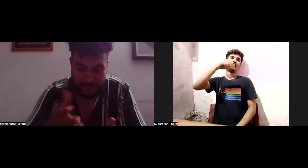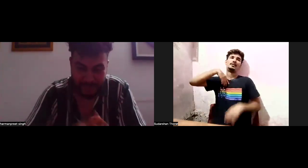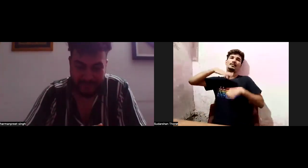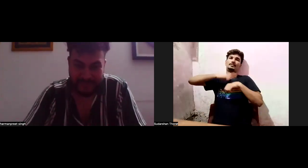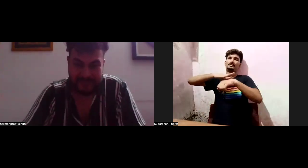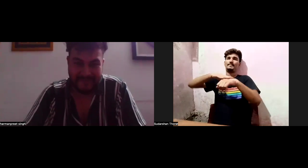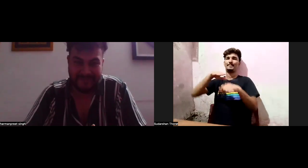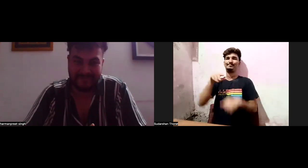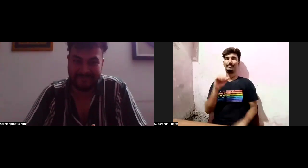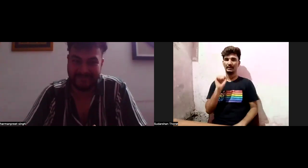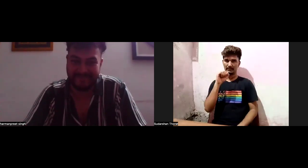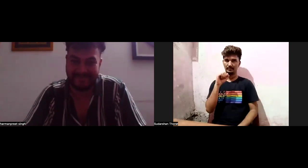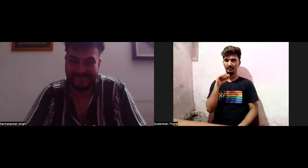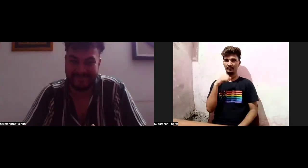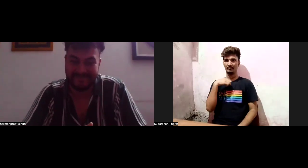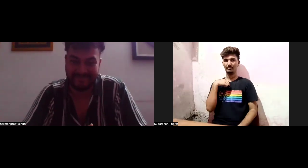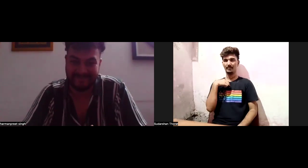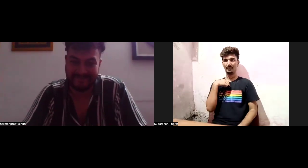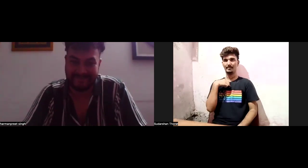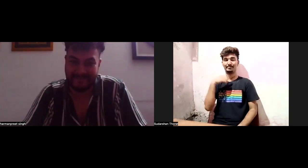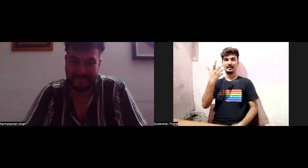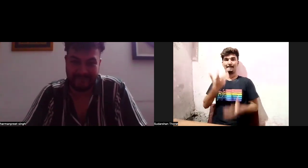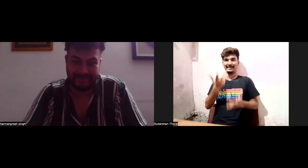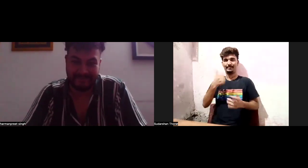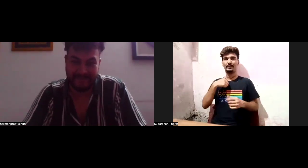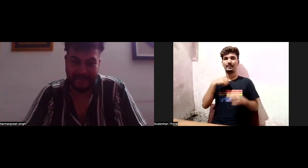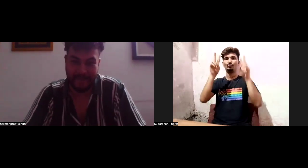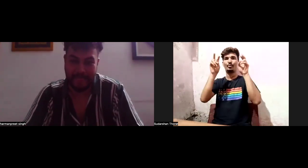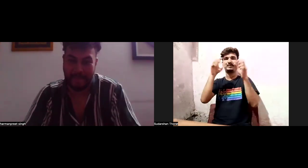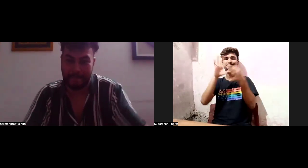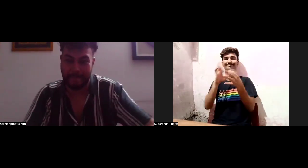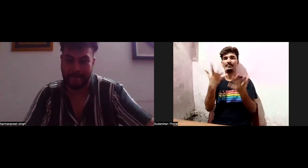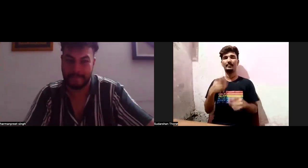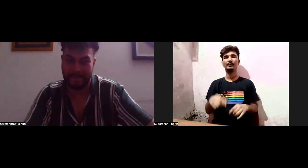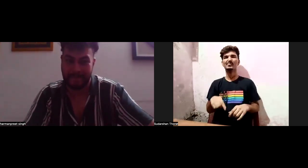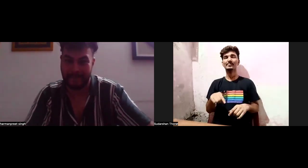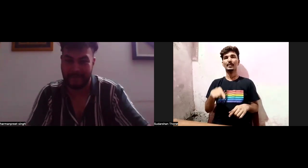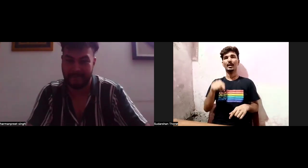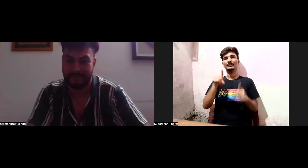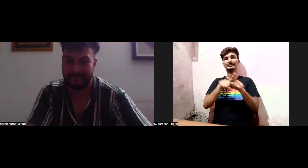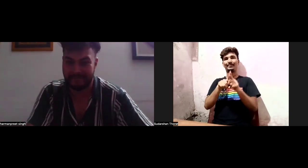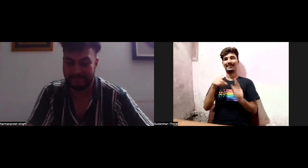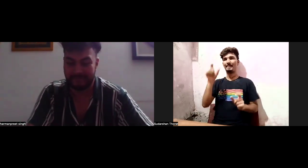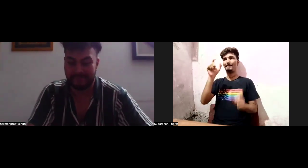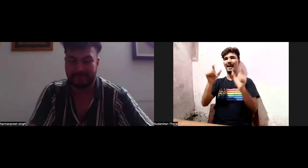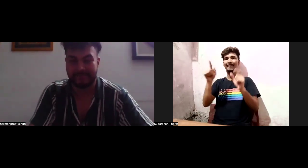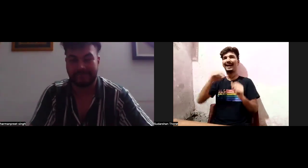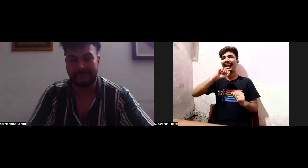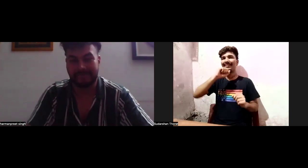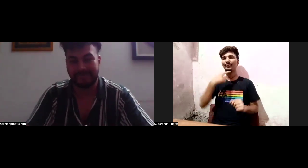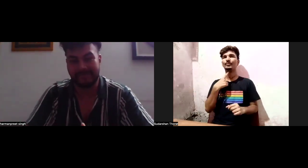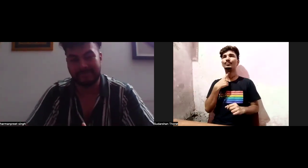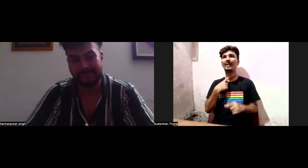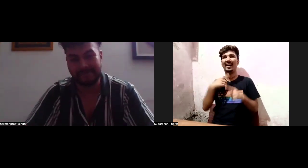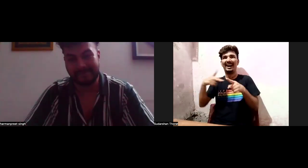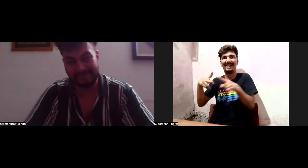queer community or not. Yes, I do have same experience. maybe, I would talk about to